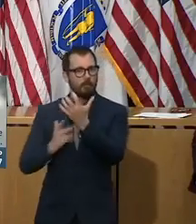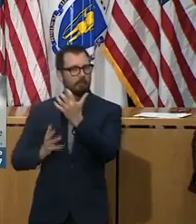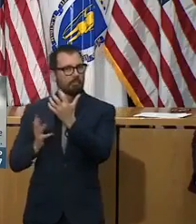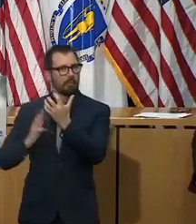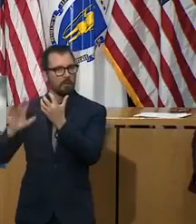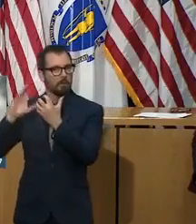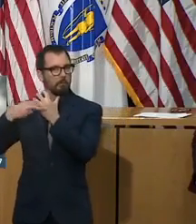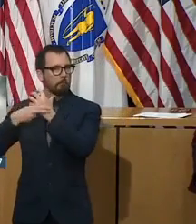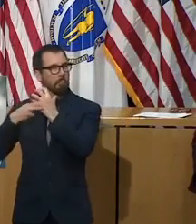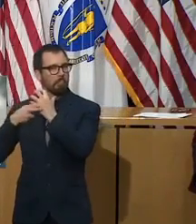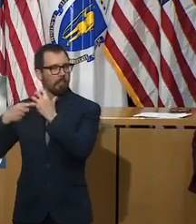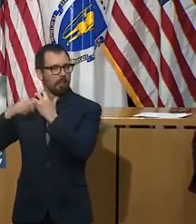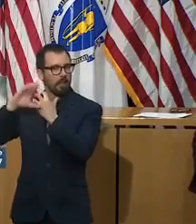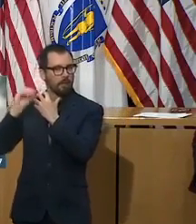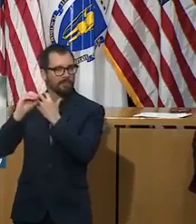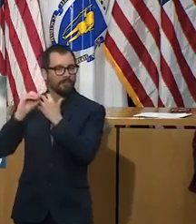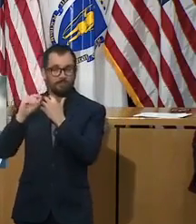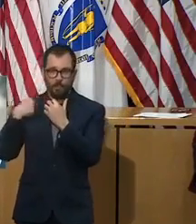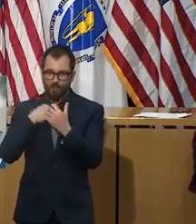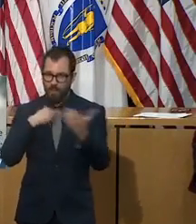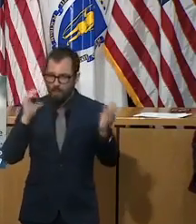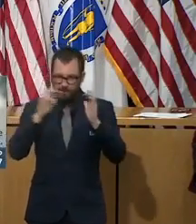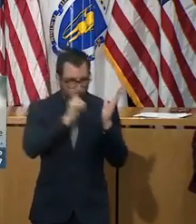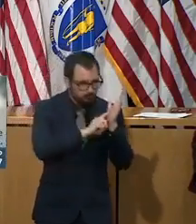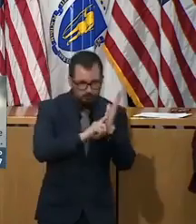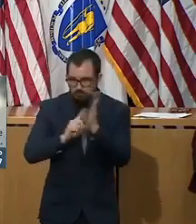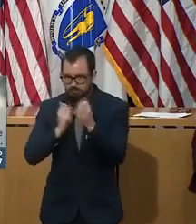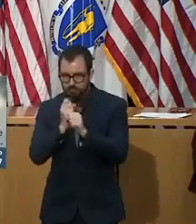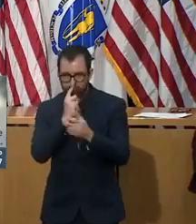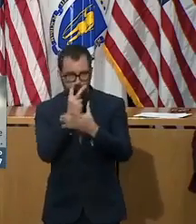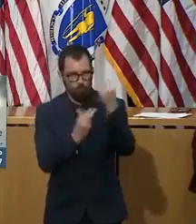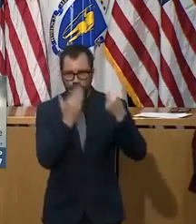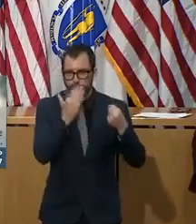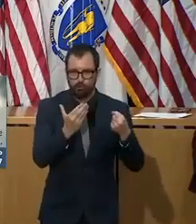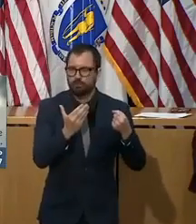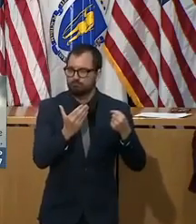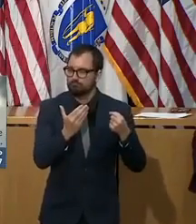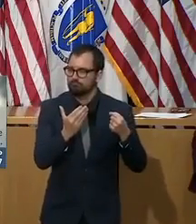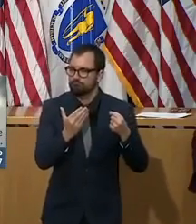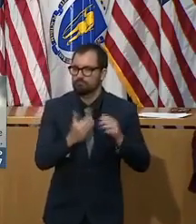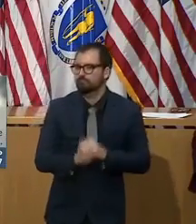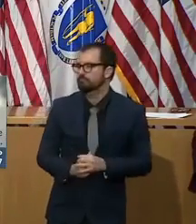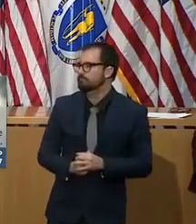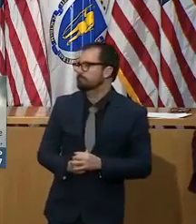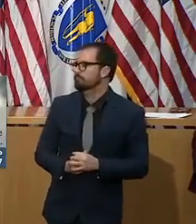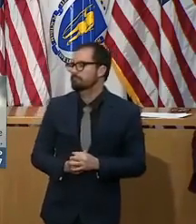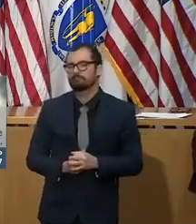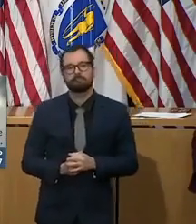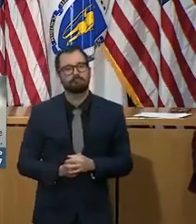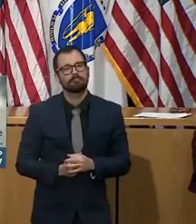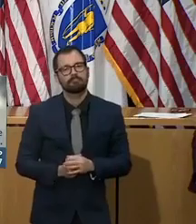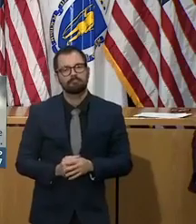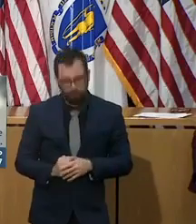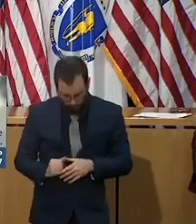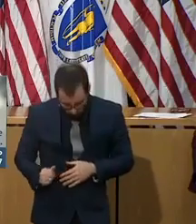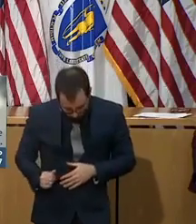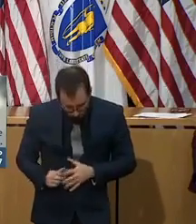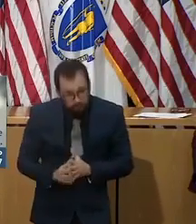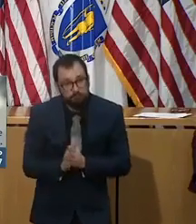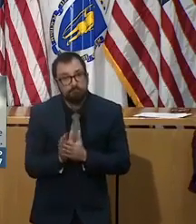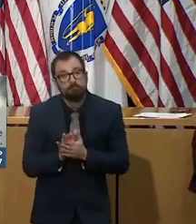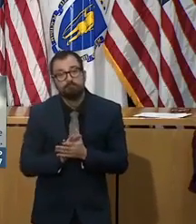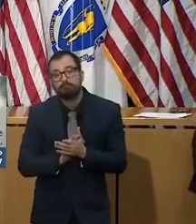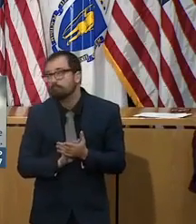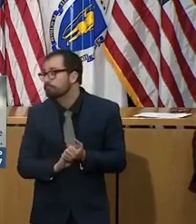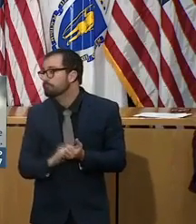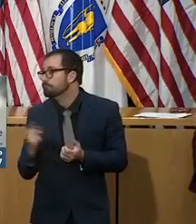with the general public? Do you do too much? Do you not do enough? And is there a magic number you can relate to them about what you're looking for to